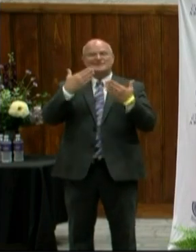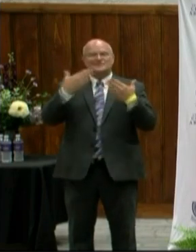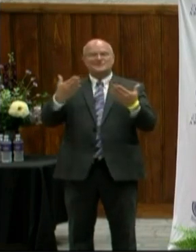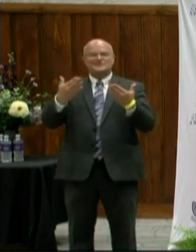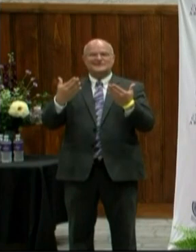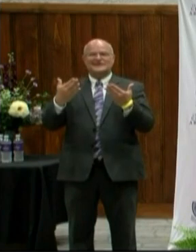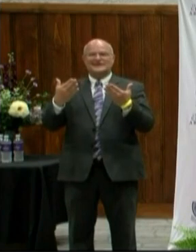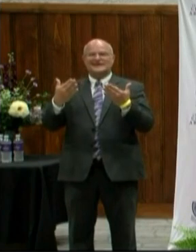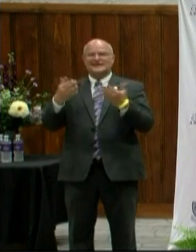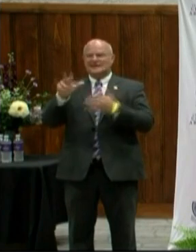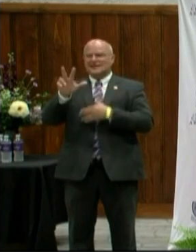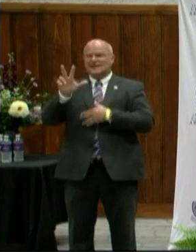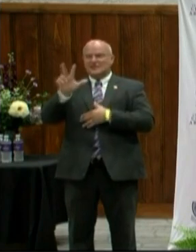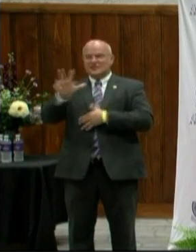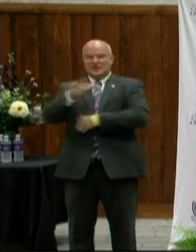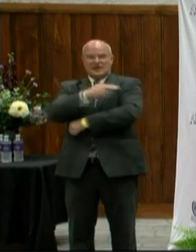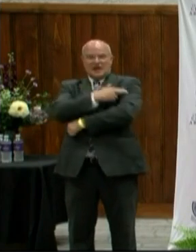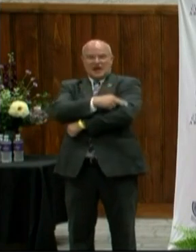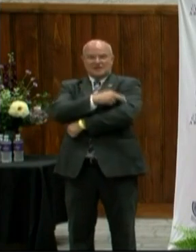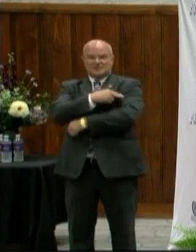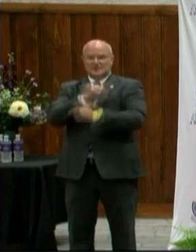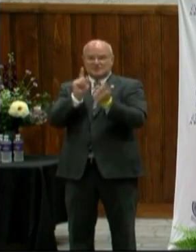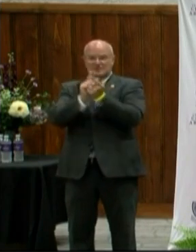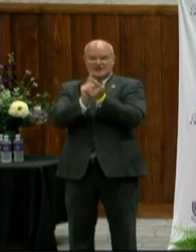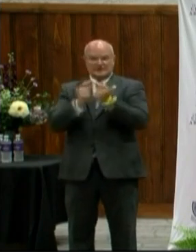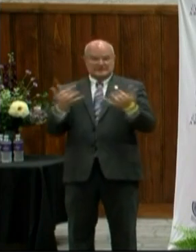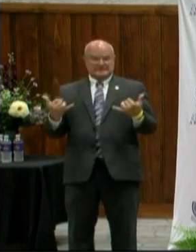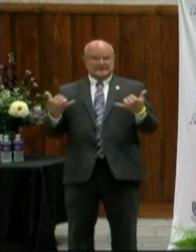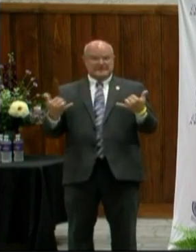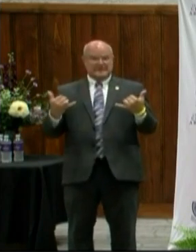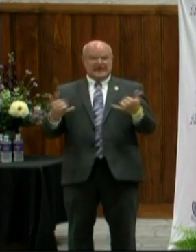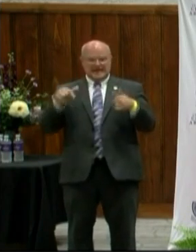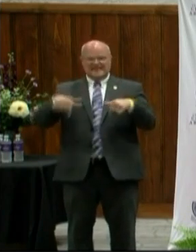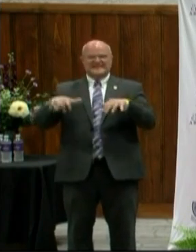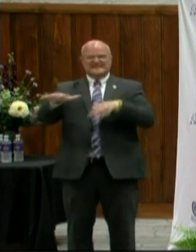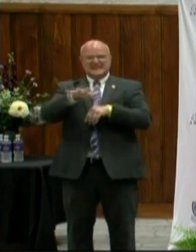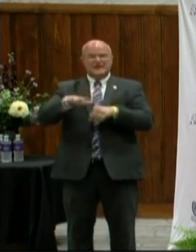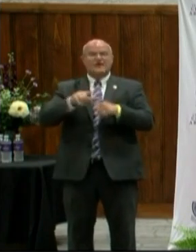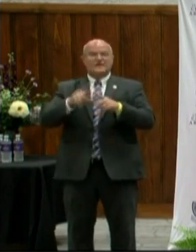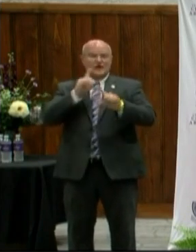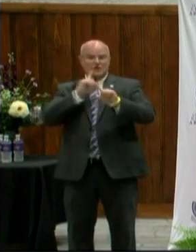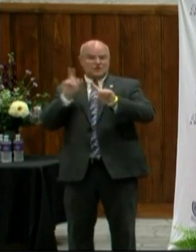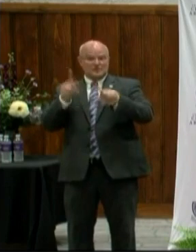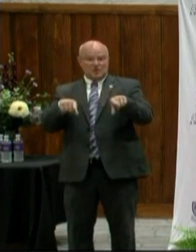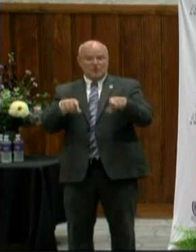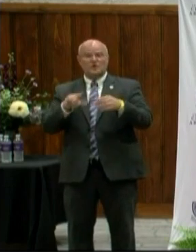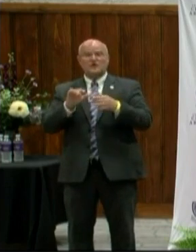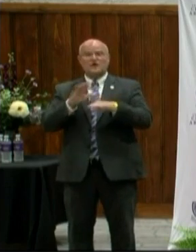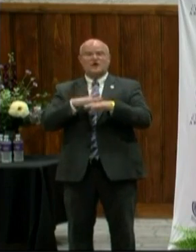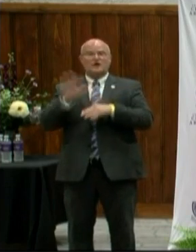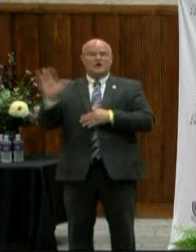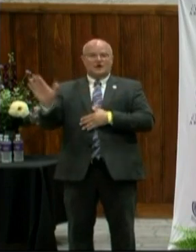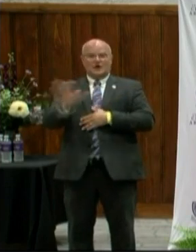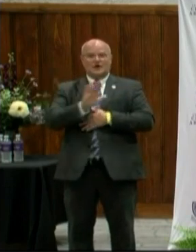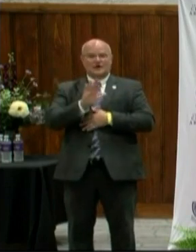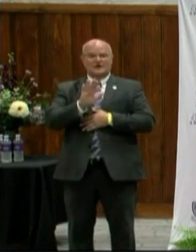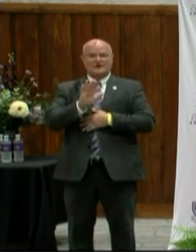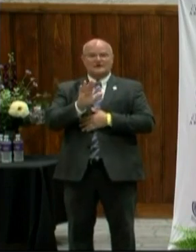appreciate the 3 hospitals that we met with today in this area that reported on their